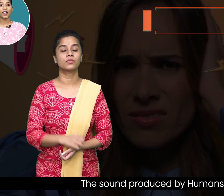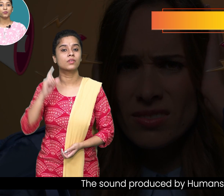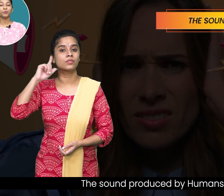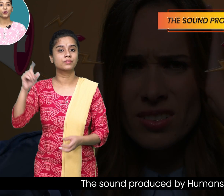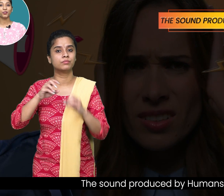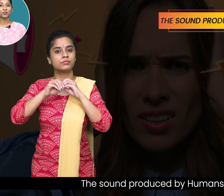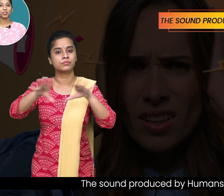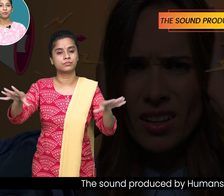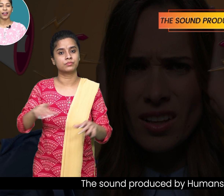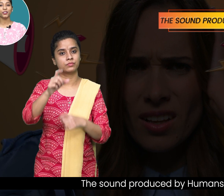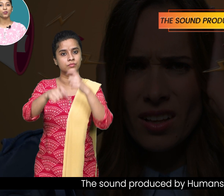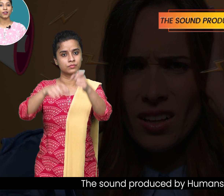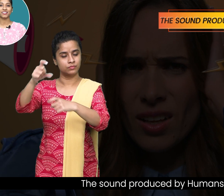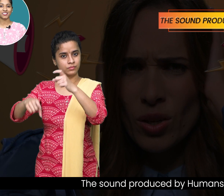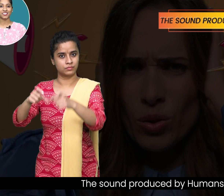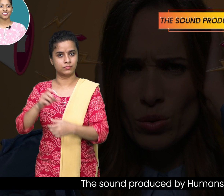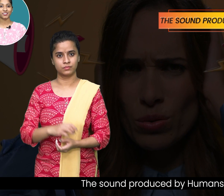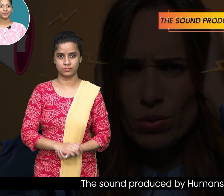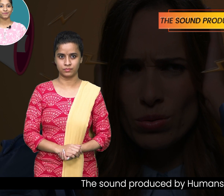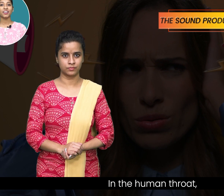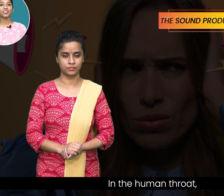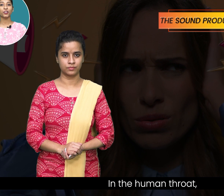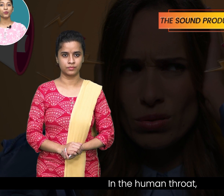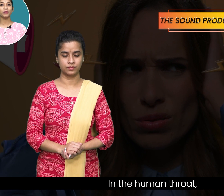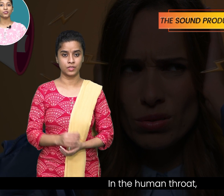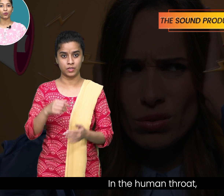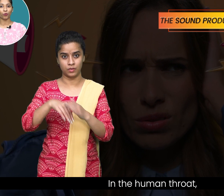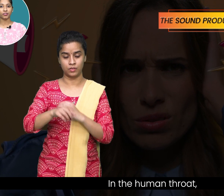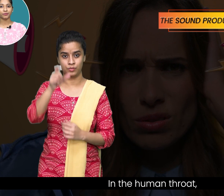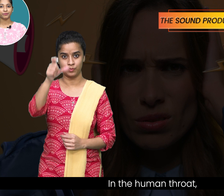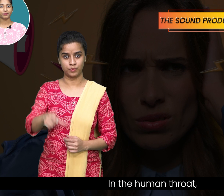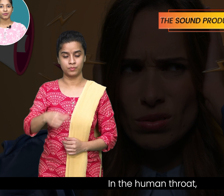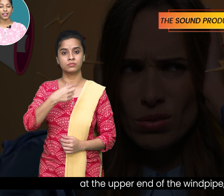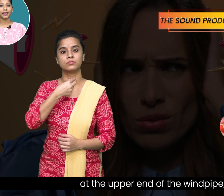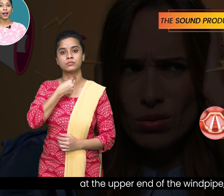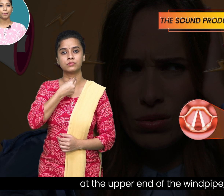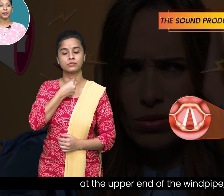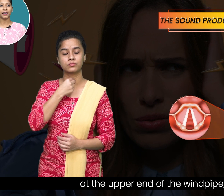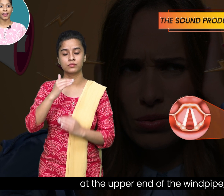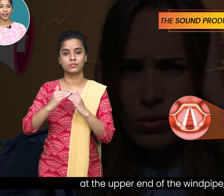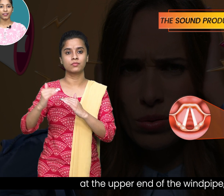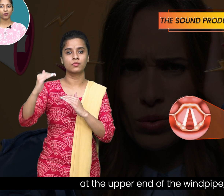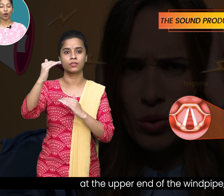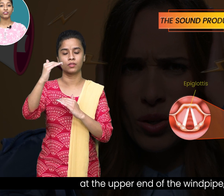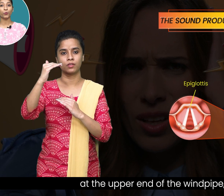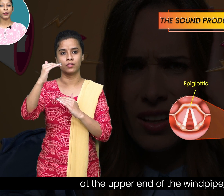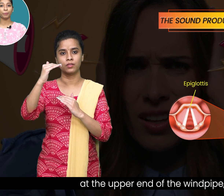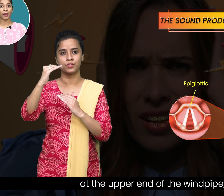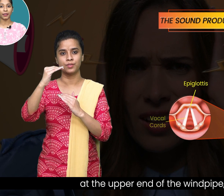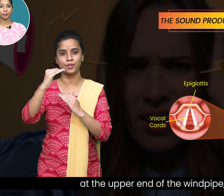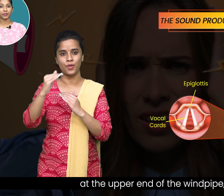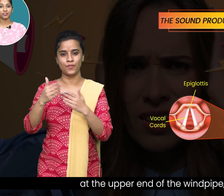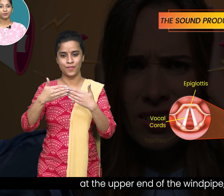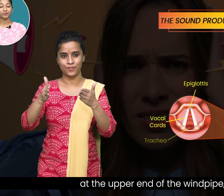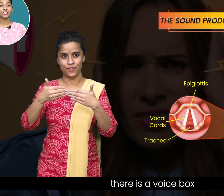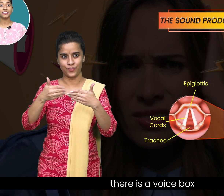The sound produced by humans. In the human throat, at the upper end of the